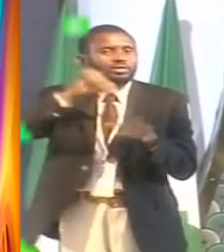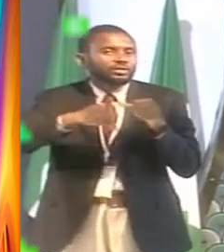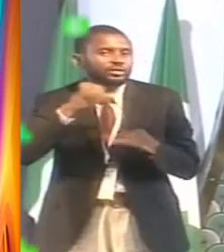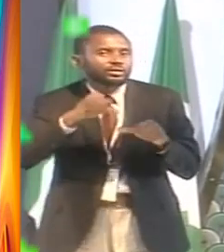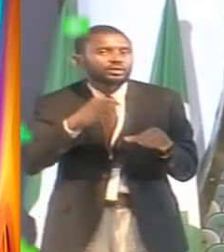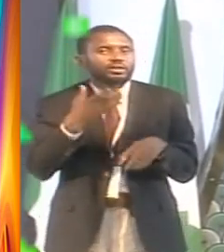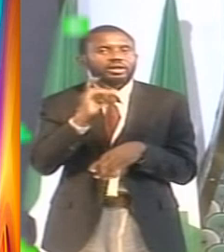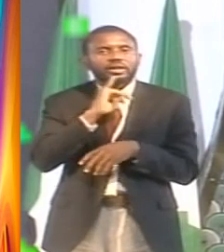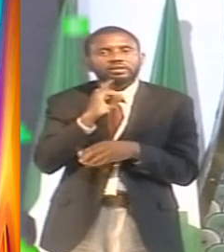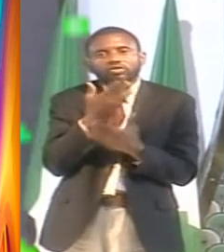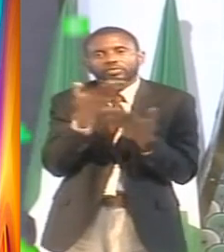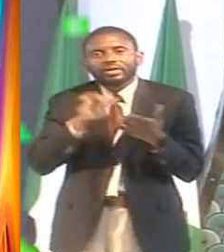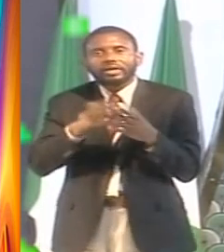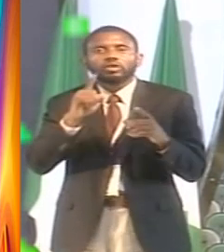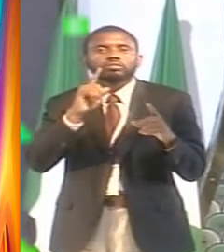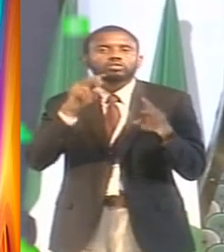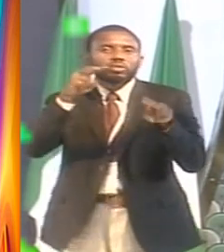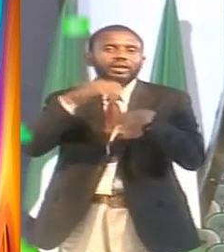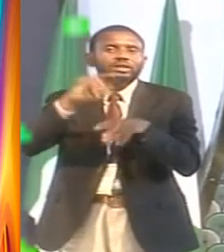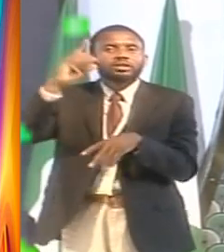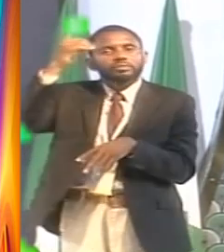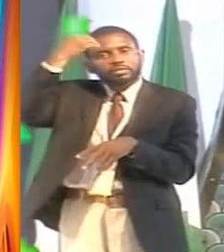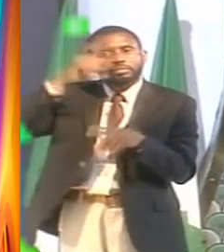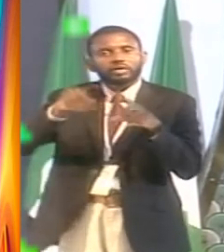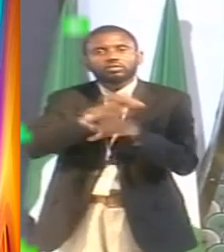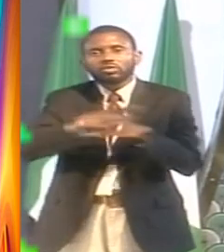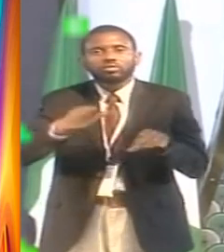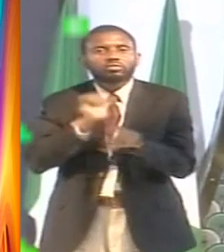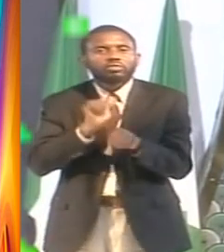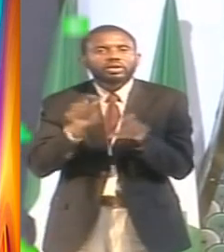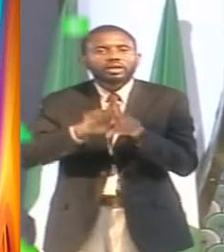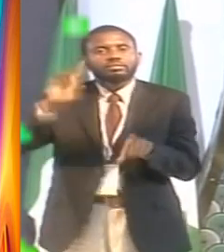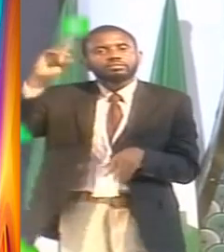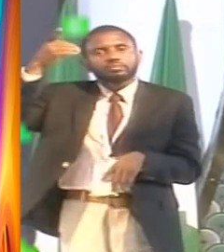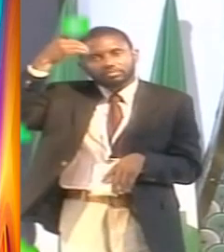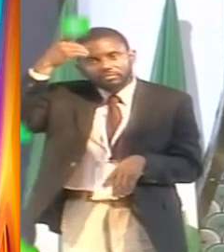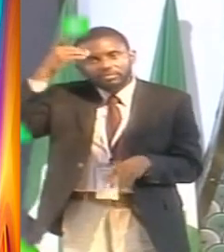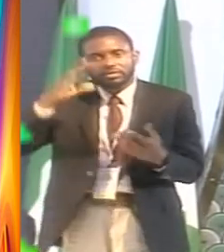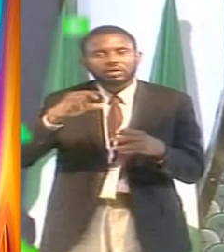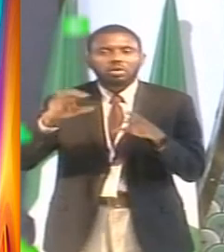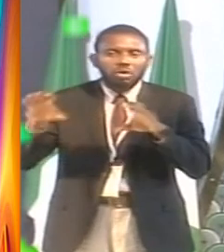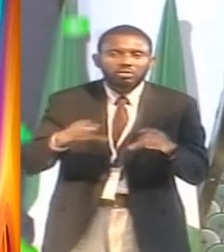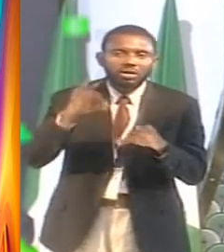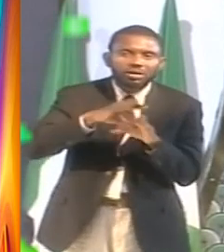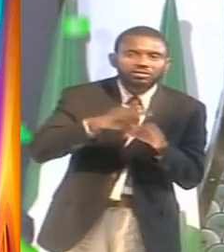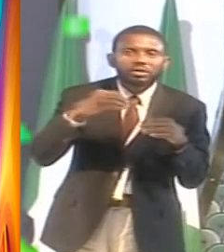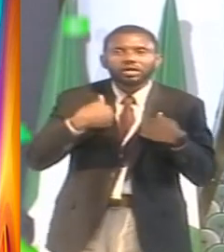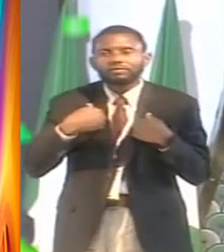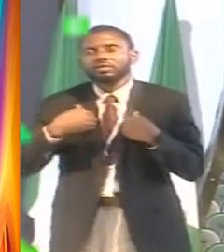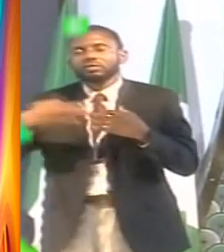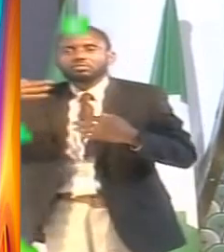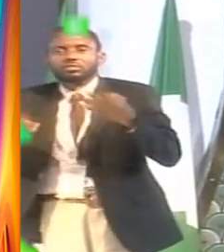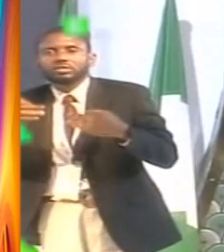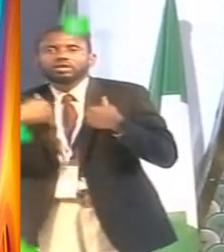like democracies but don't work like democracies. They conduct elections, they have judiciaries, they have political parties, but in the